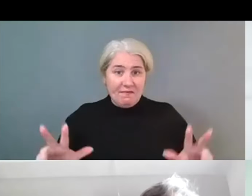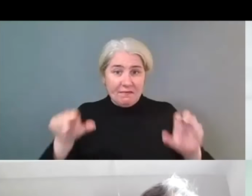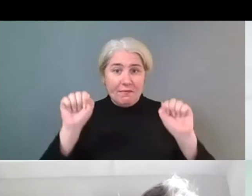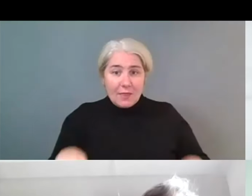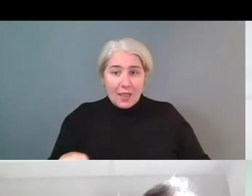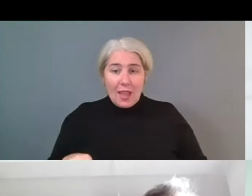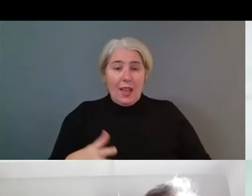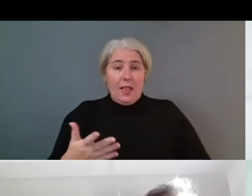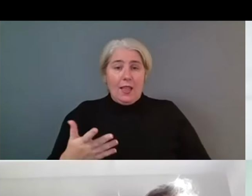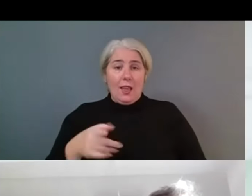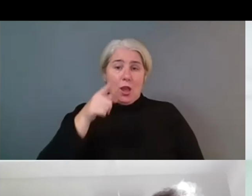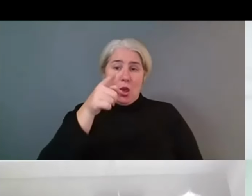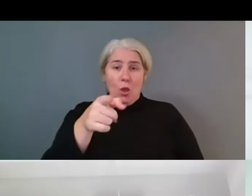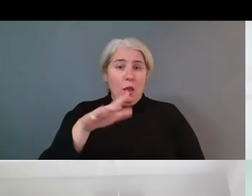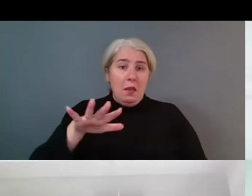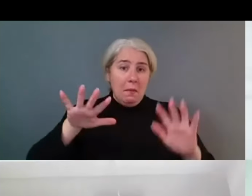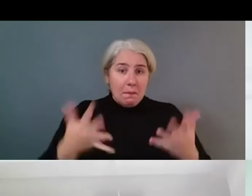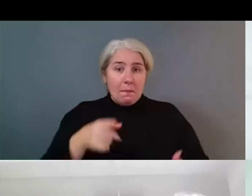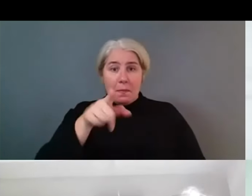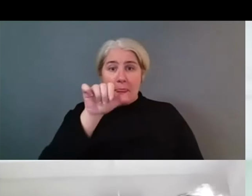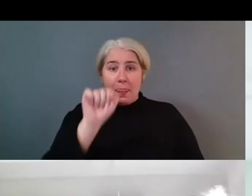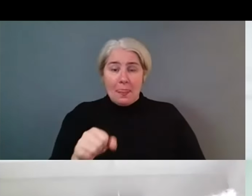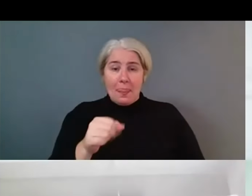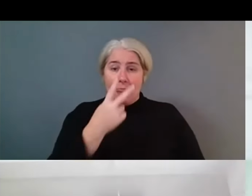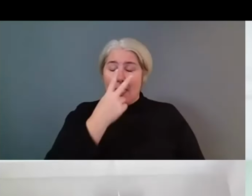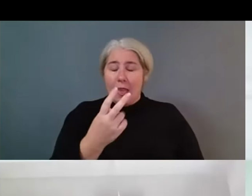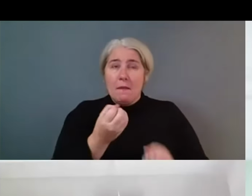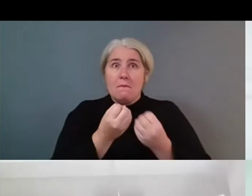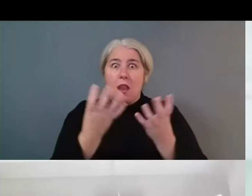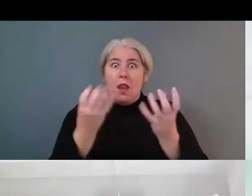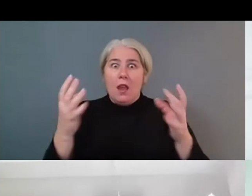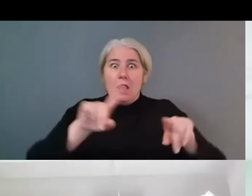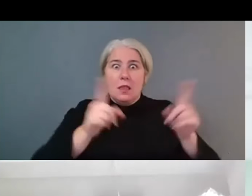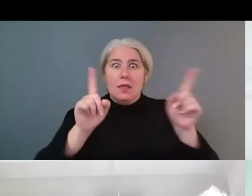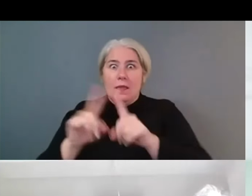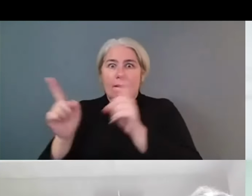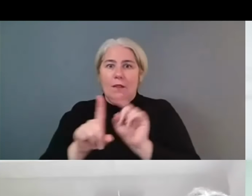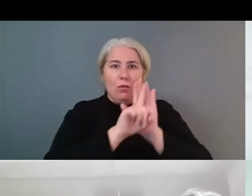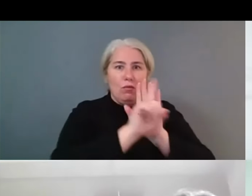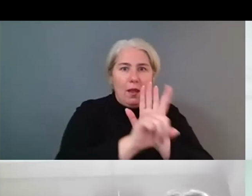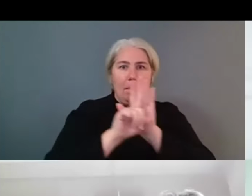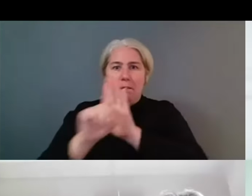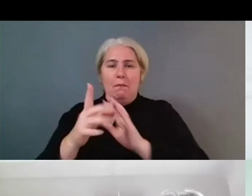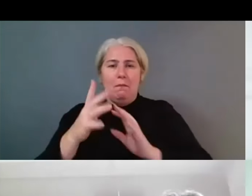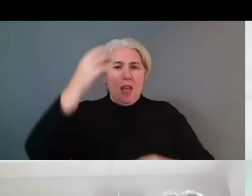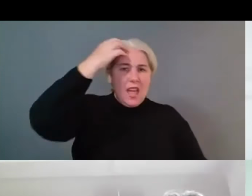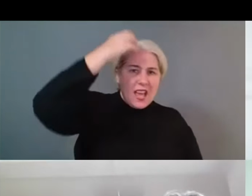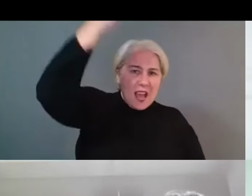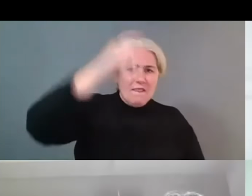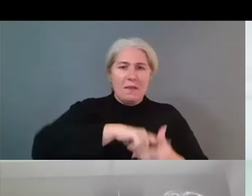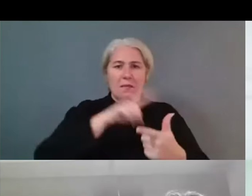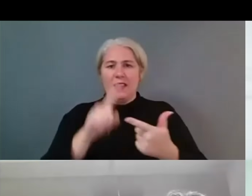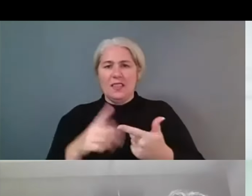may meet there all stakeholders, so representatives of the state parties, governmental representatives,